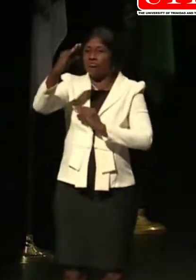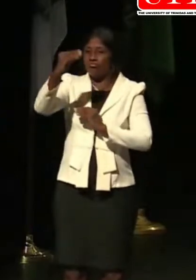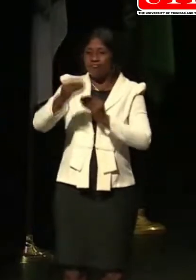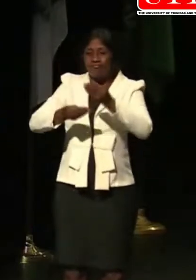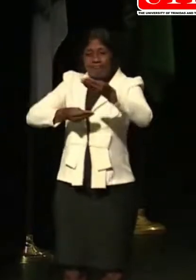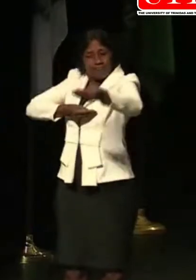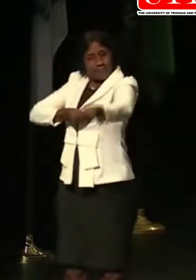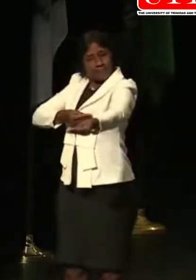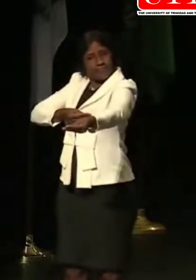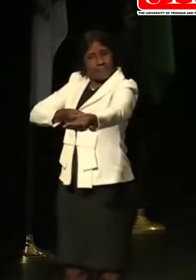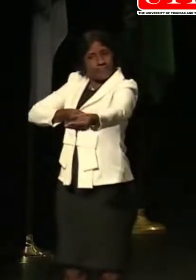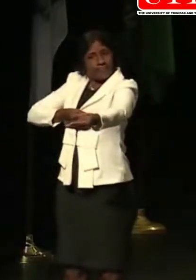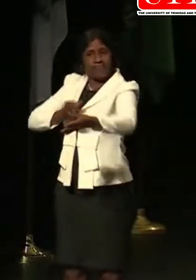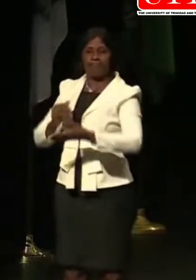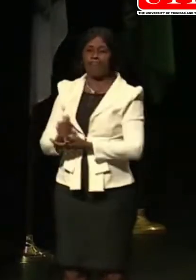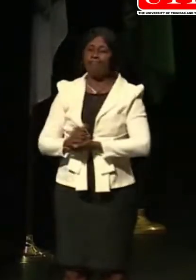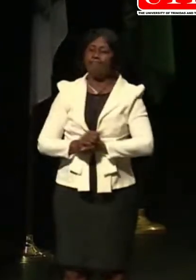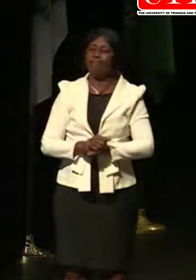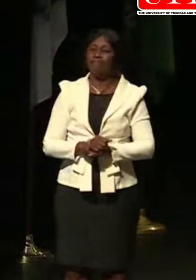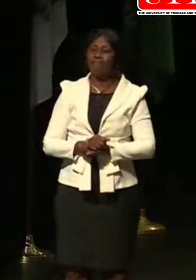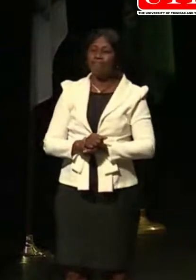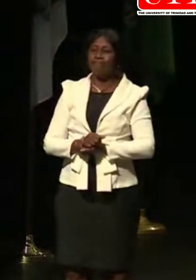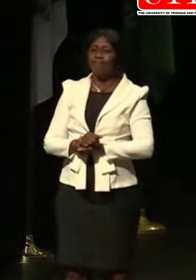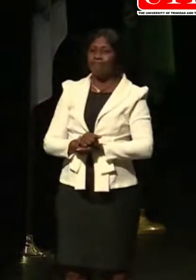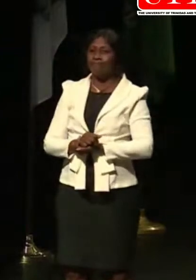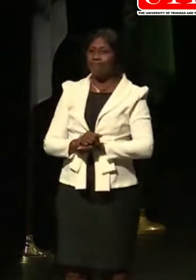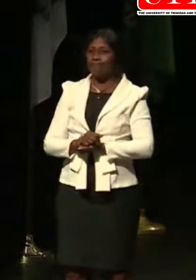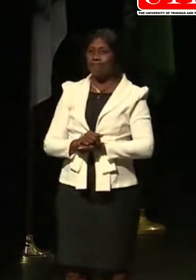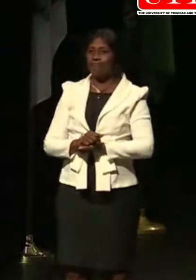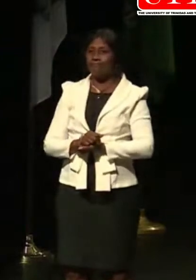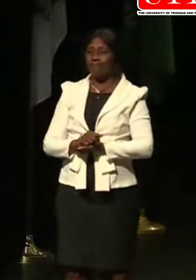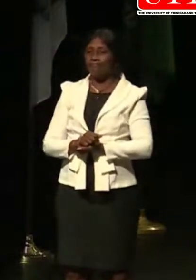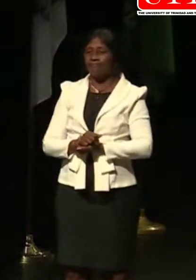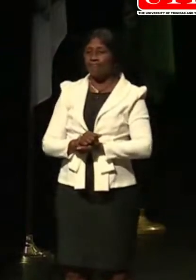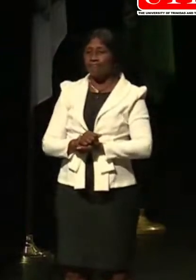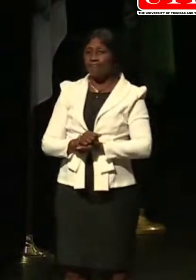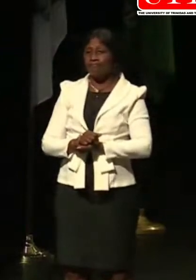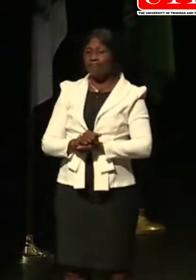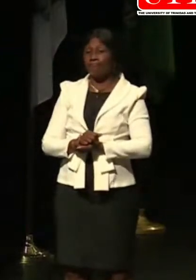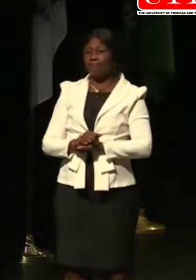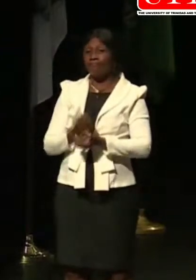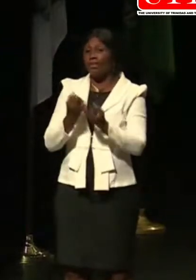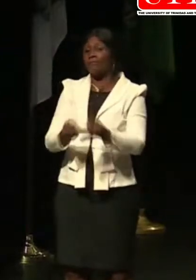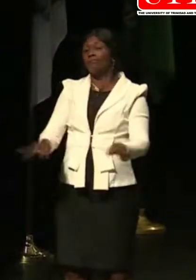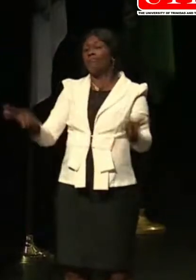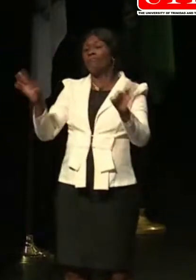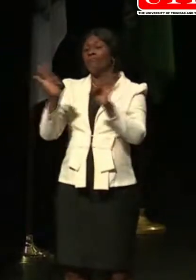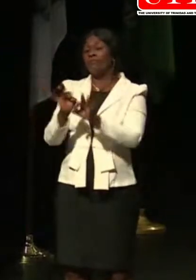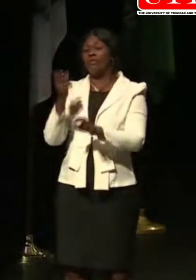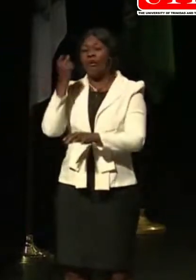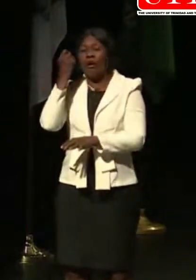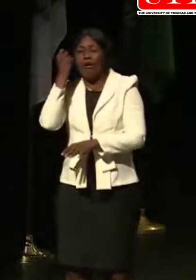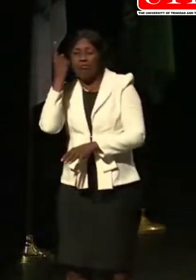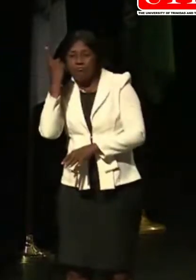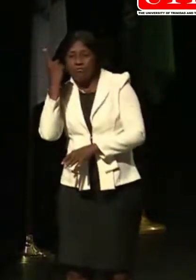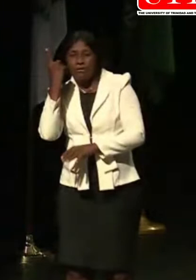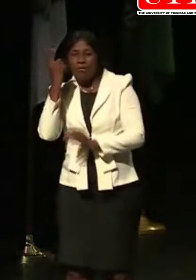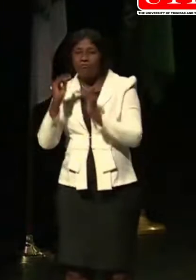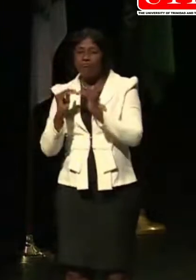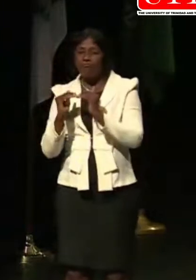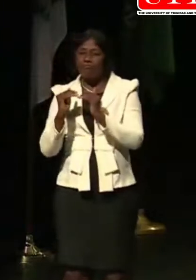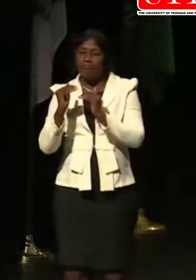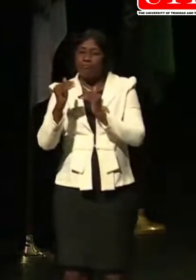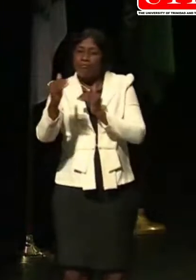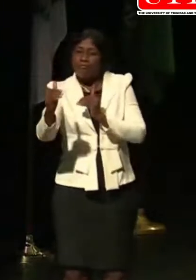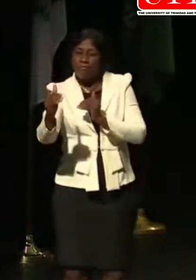Sacrifice is part and parcel of the evolution process of consciousness. And in our culture,